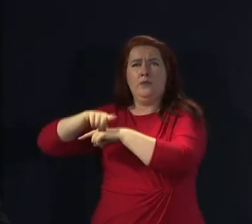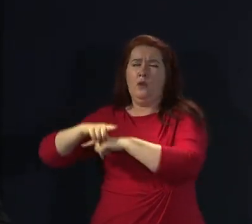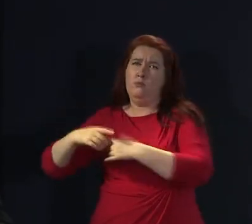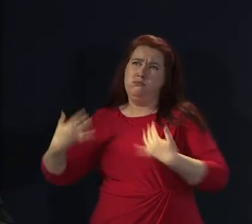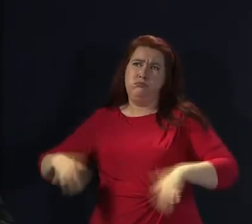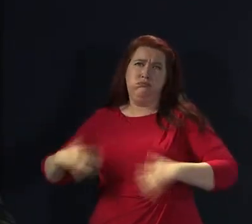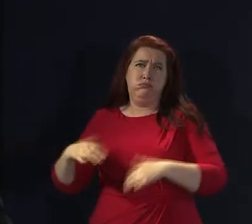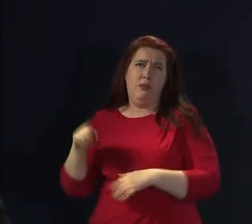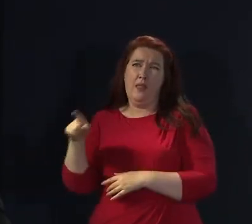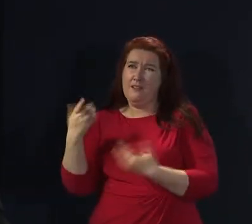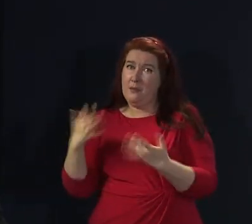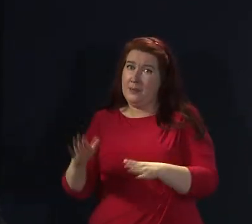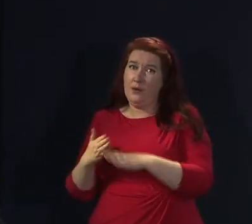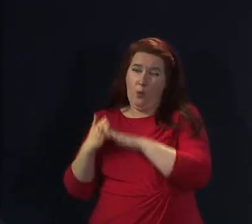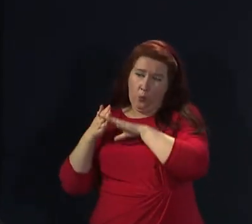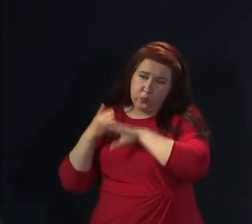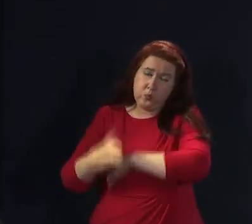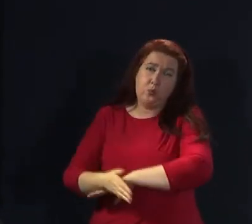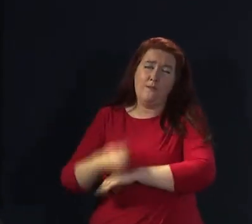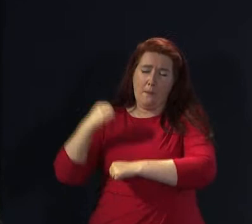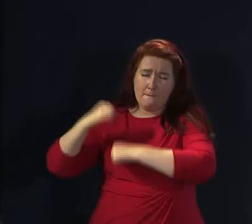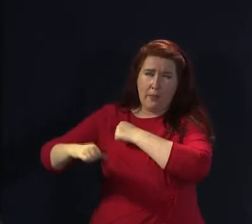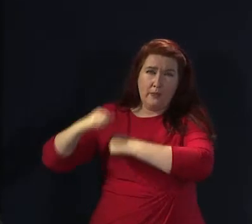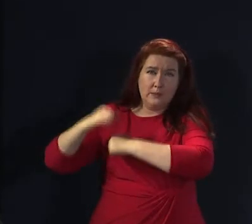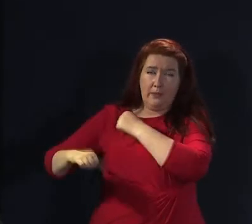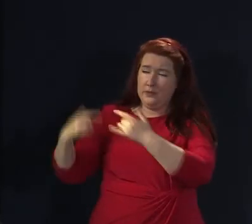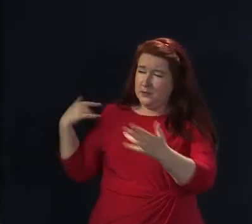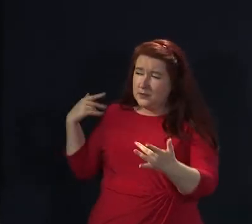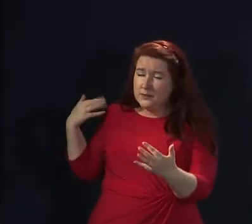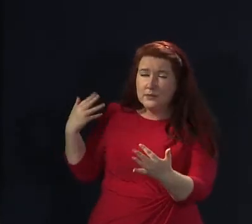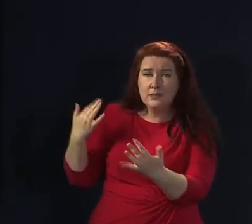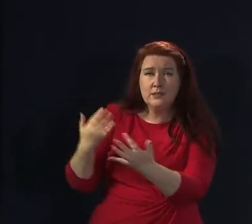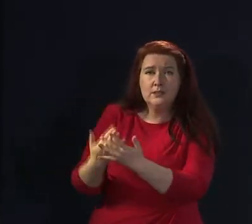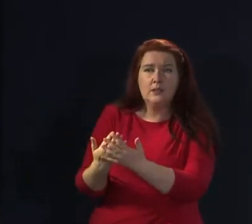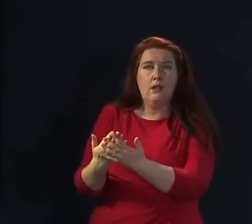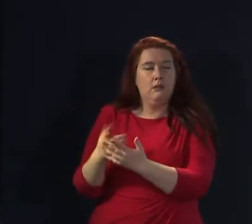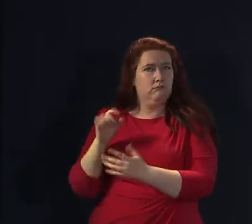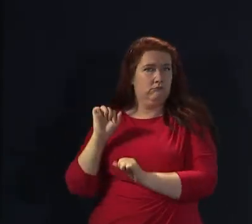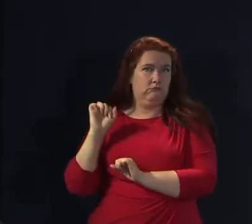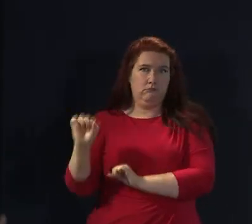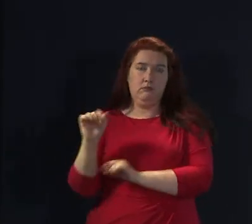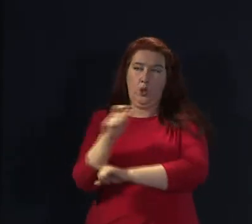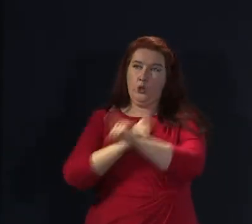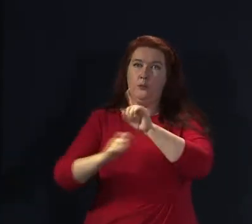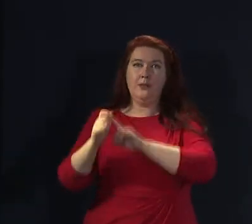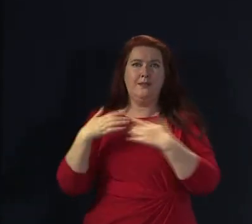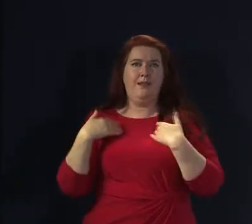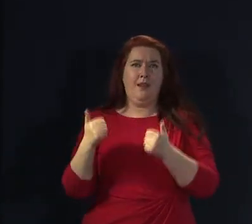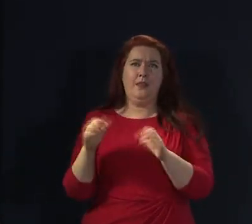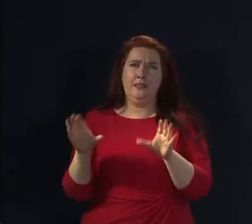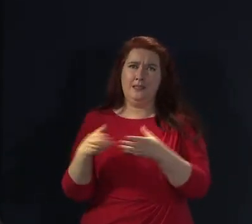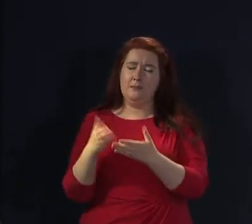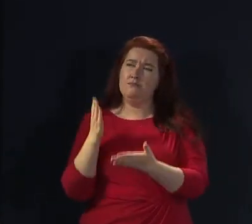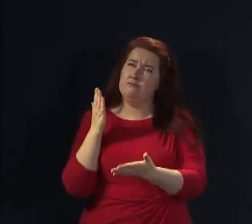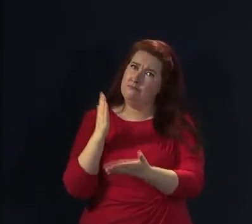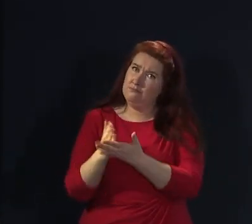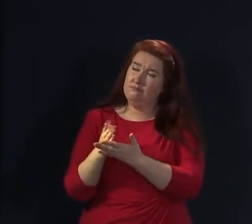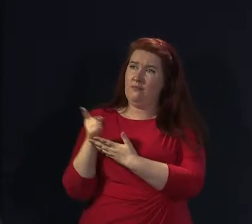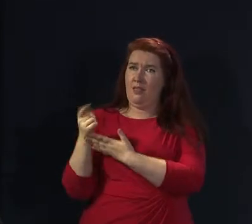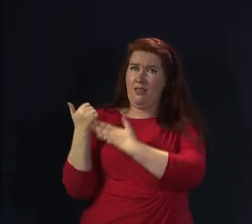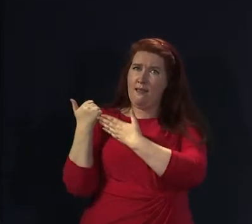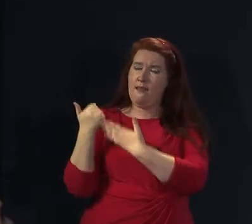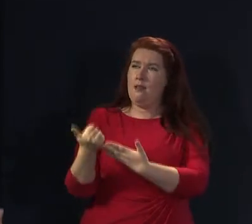responding for many, many months now, in a huge way, making a massive contribution to how